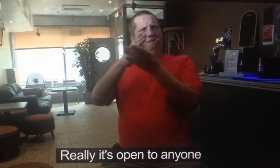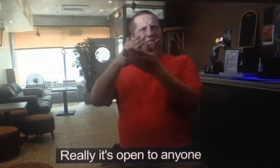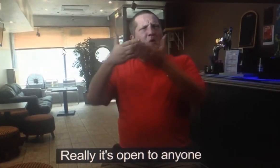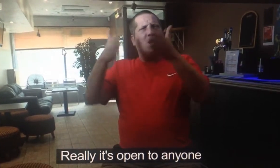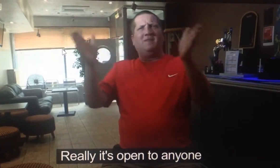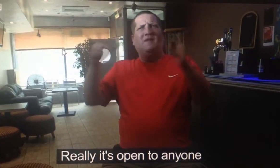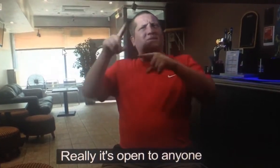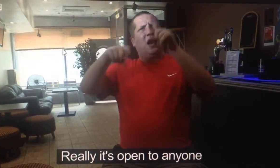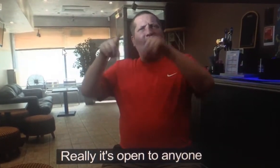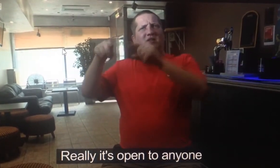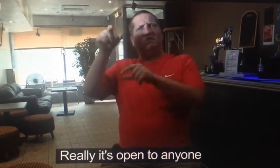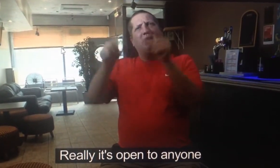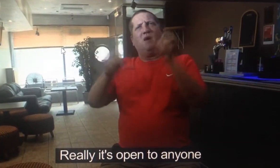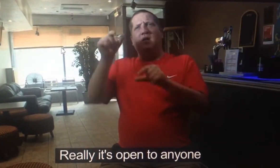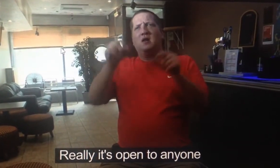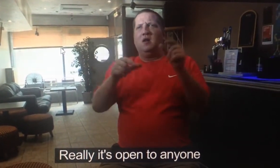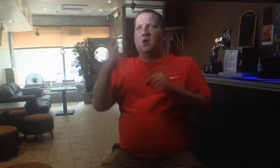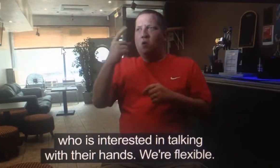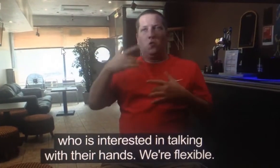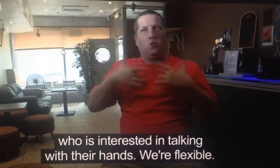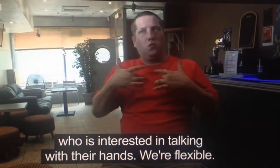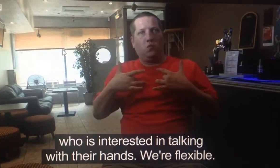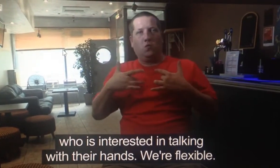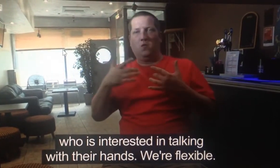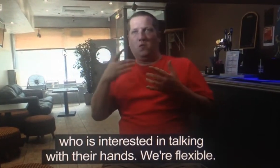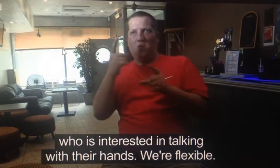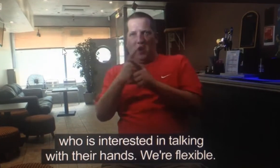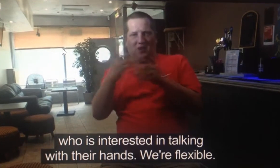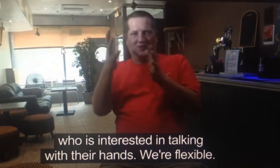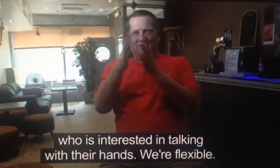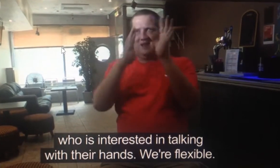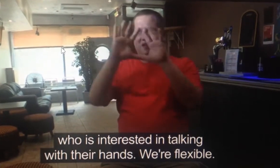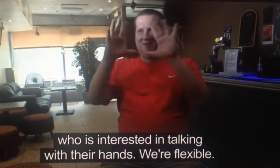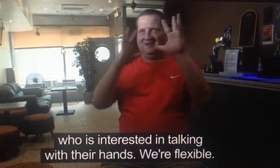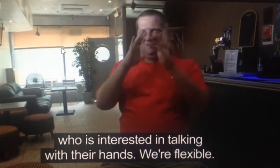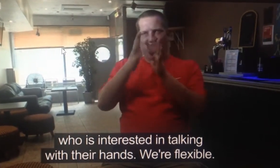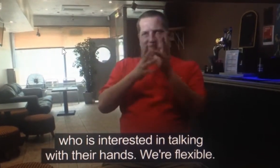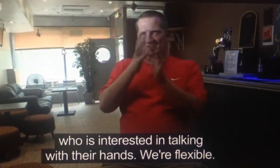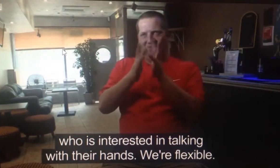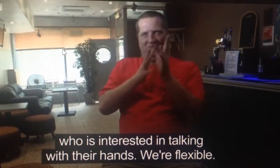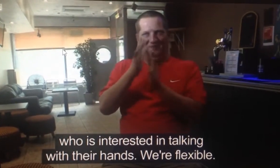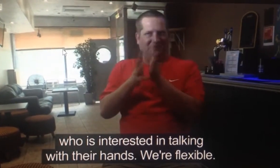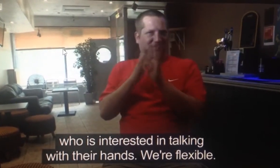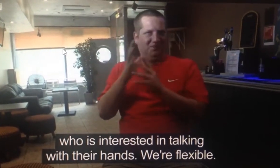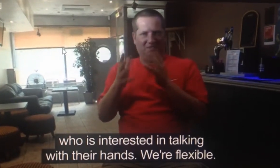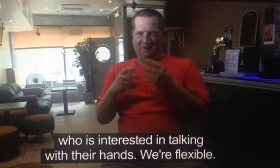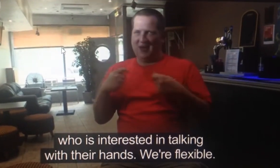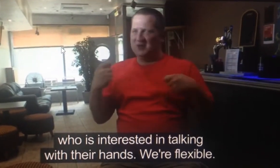Really, it's open to anyone who is interested in talking with their hands. we're flexible